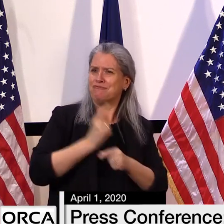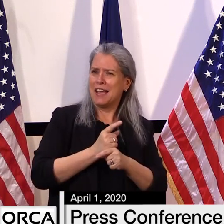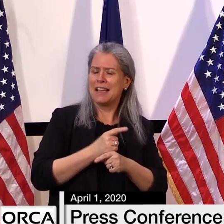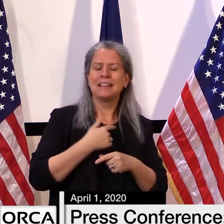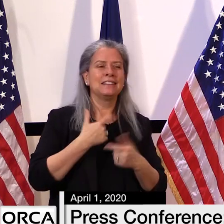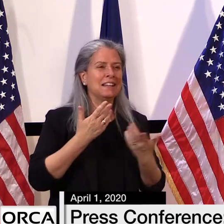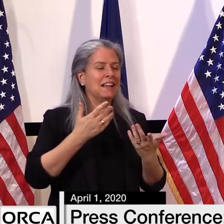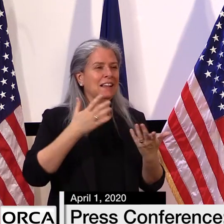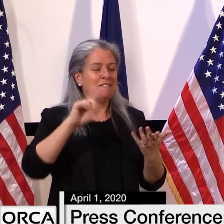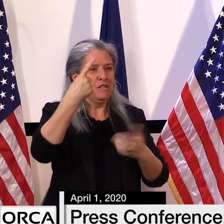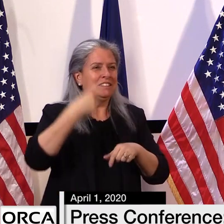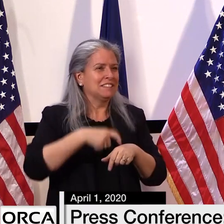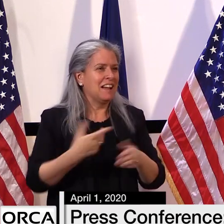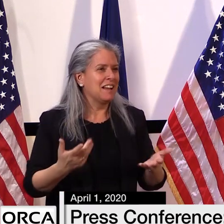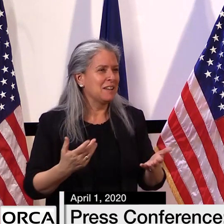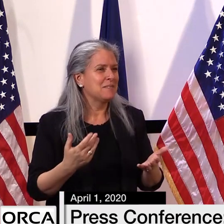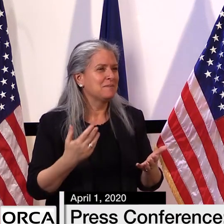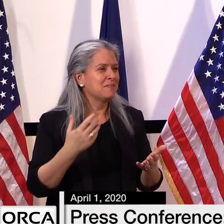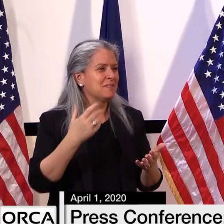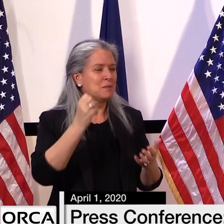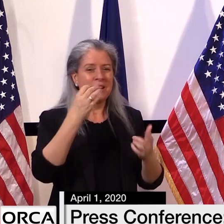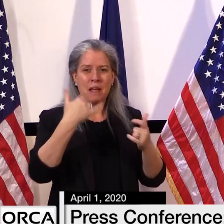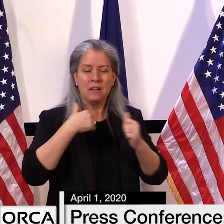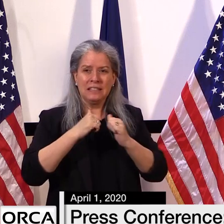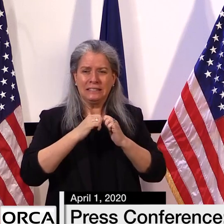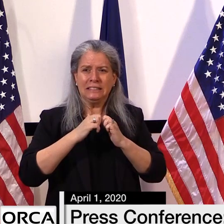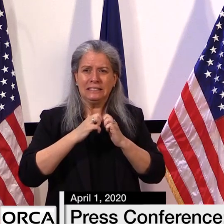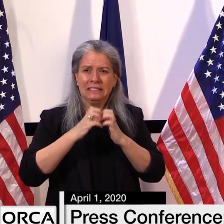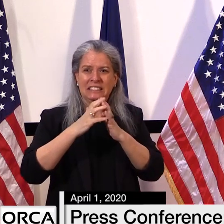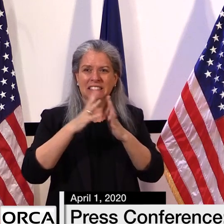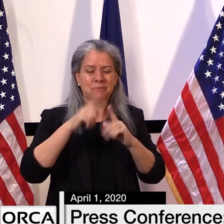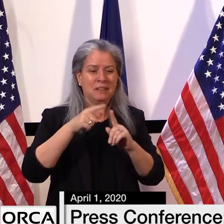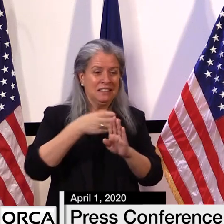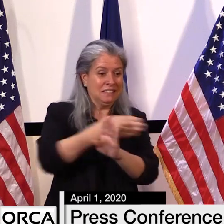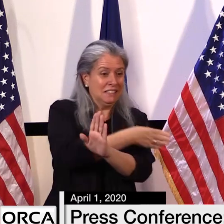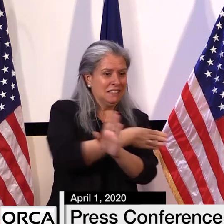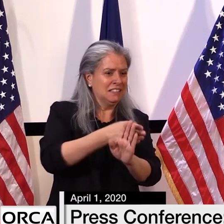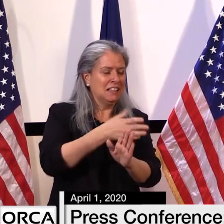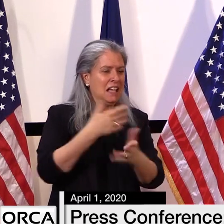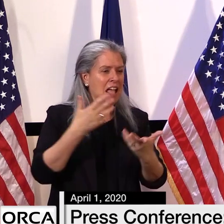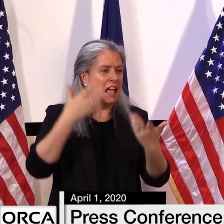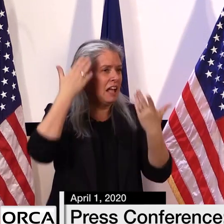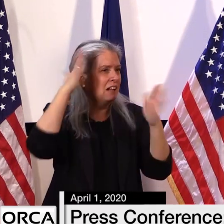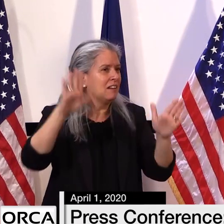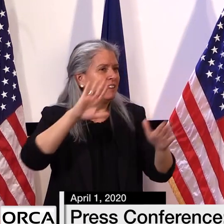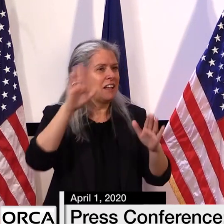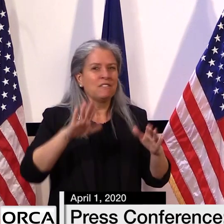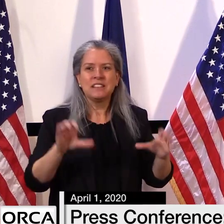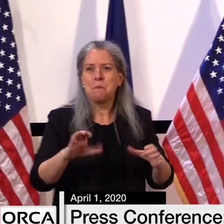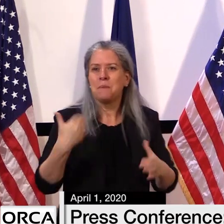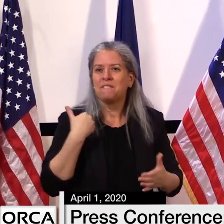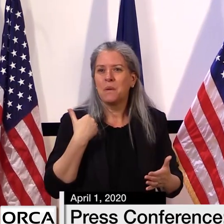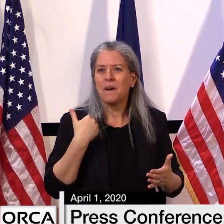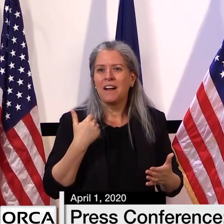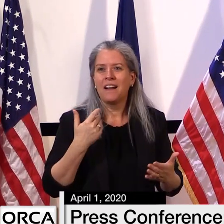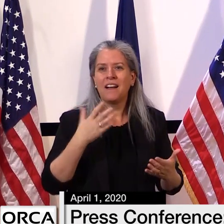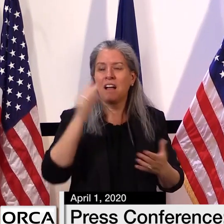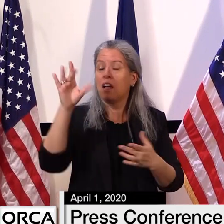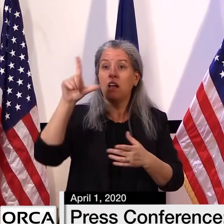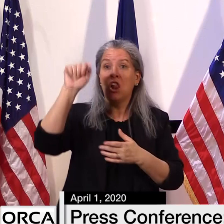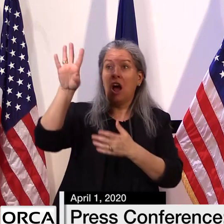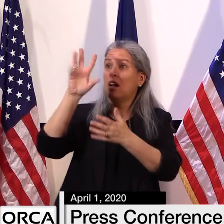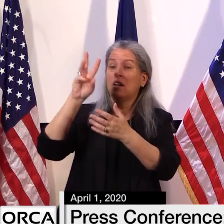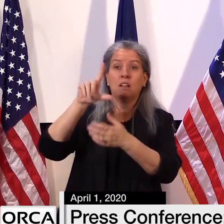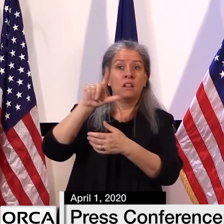this been done. So we're standing something up that we don't have all the details on, and it was passed and signed into